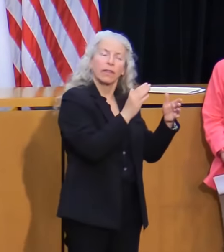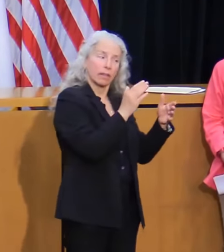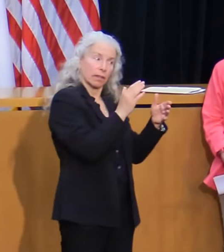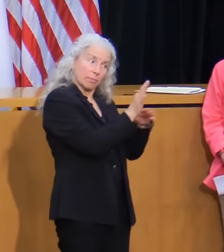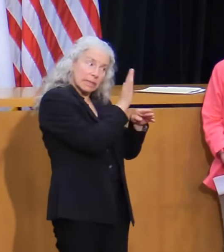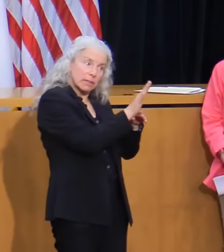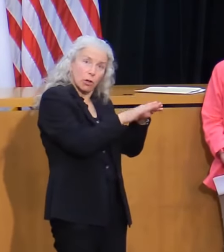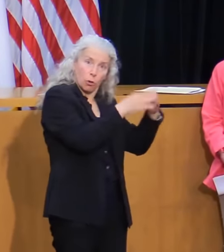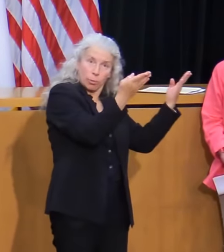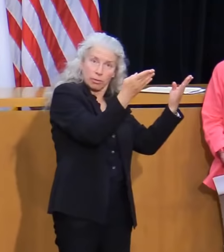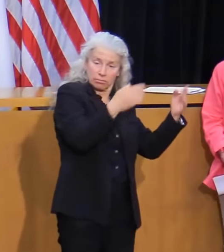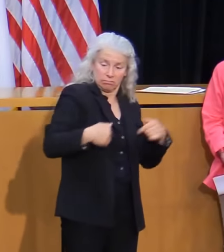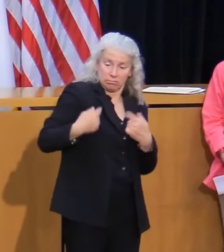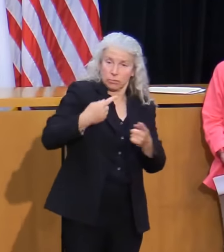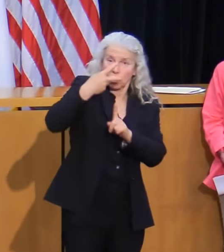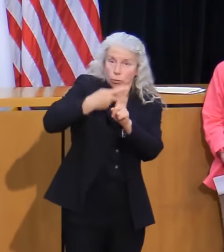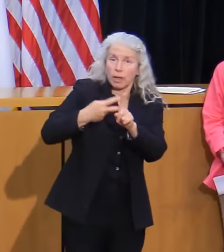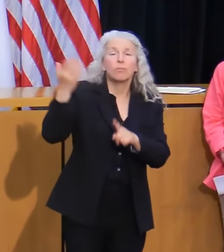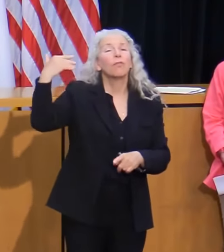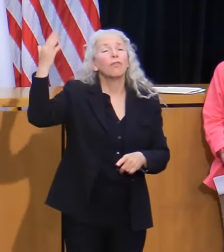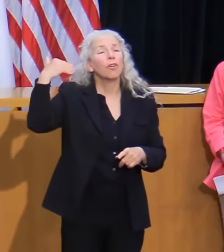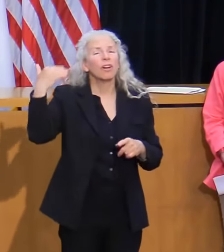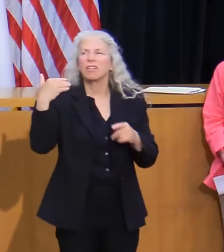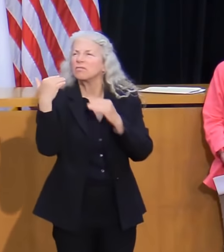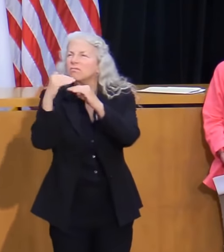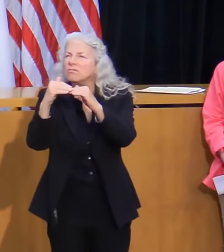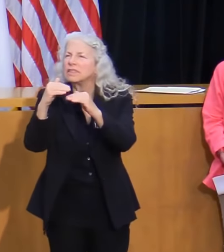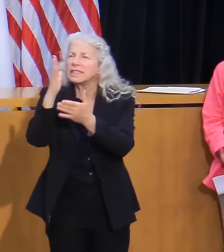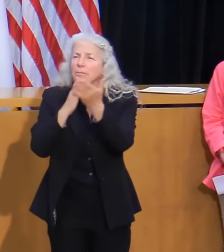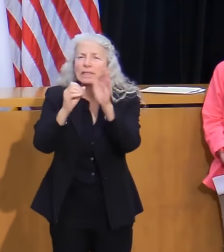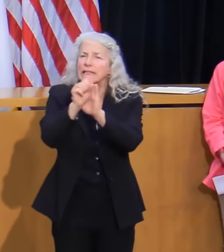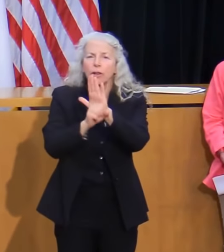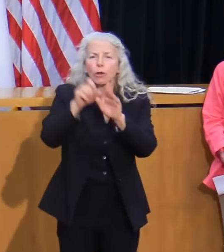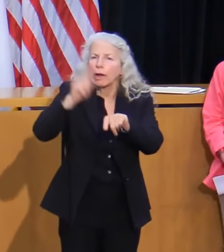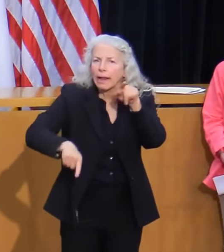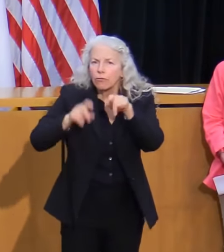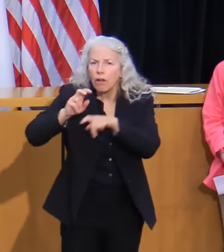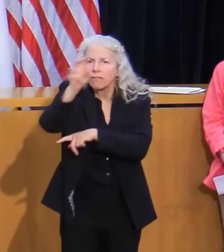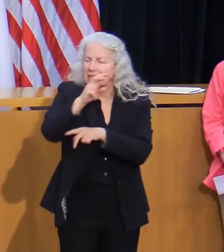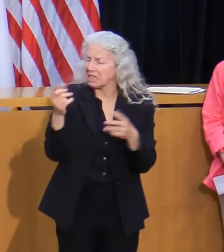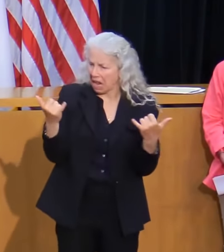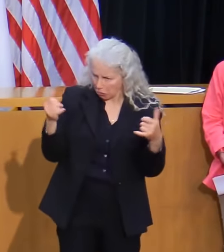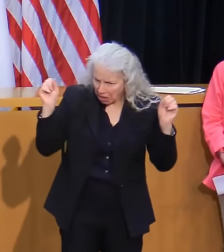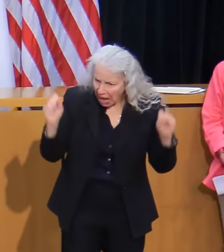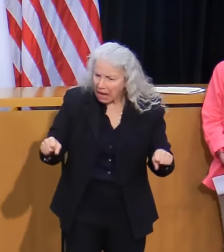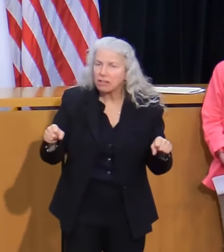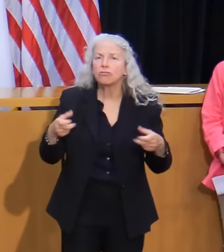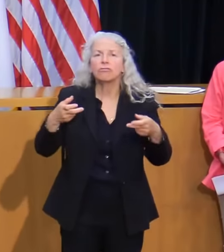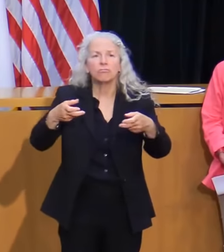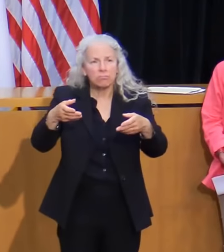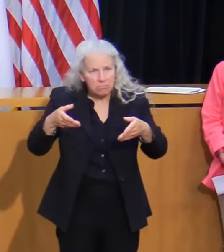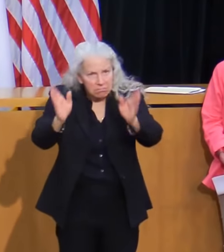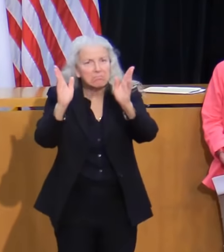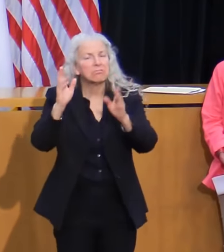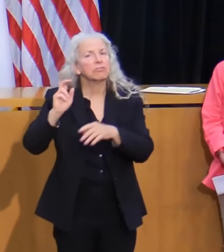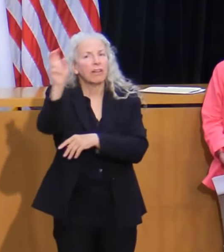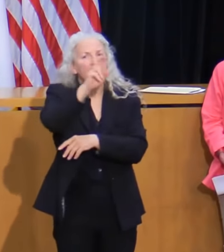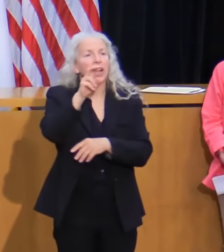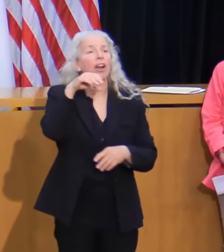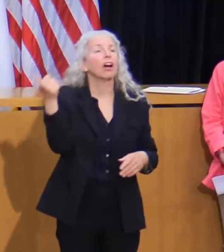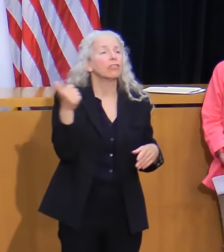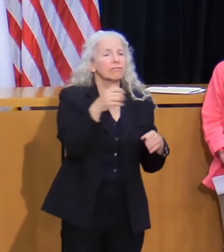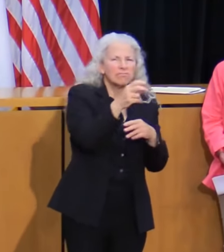past 2 months, we phased out travel restrictions and either eliminated or relaxed several COVID-related restrictions previously in